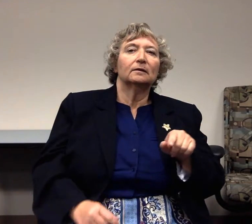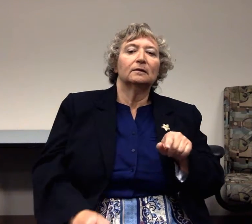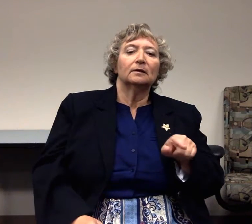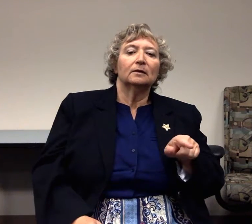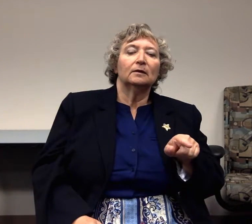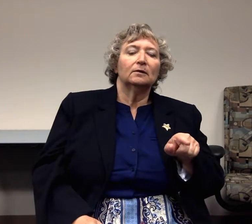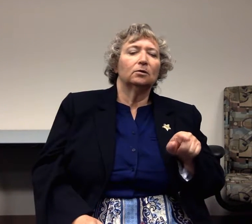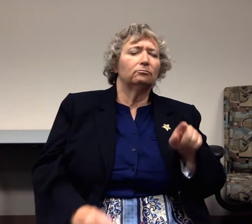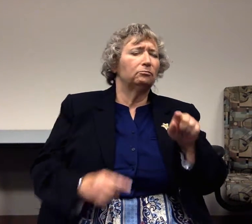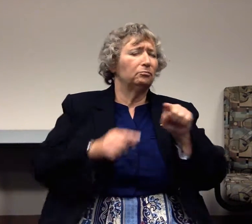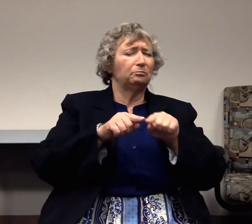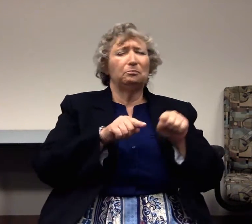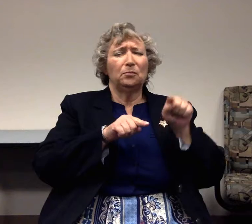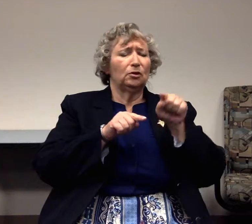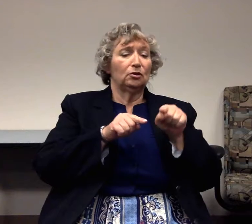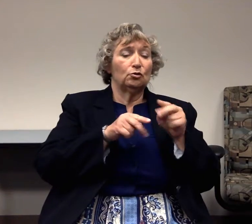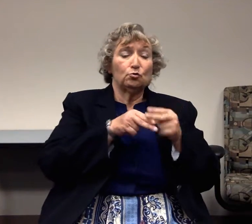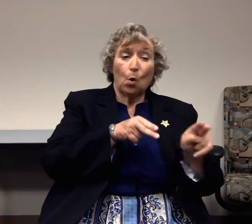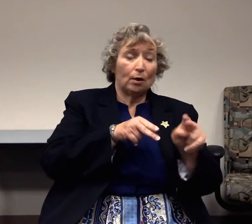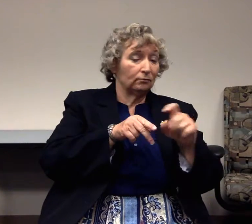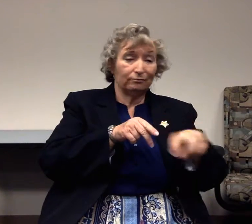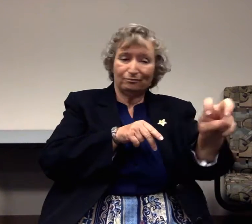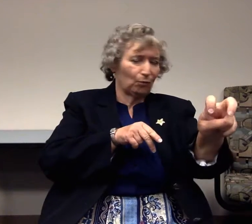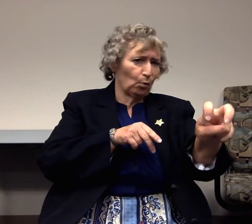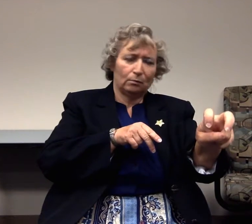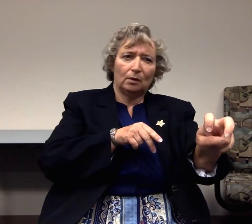1776. No, 76.